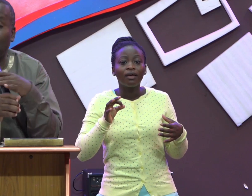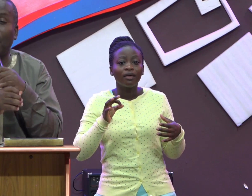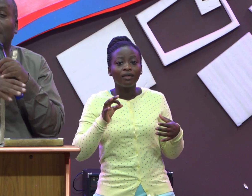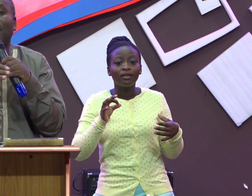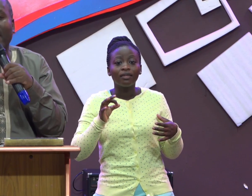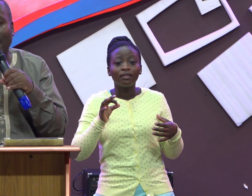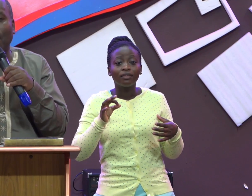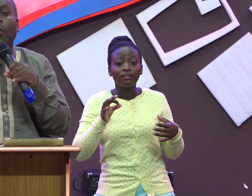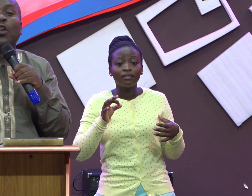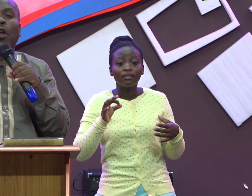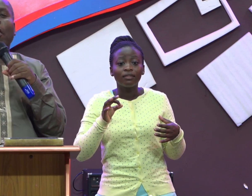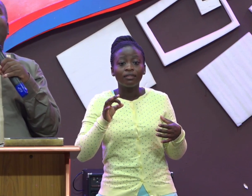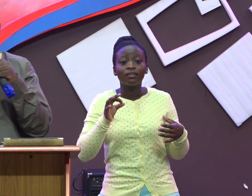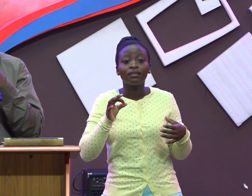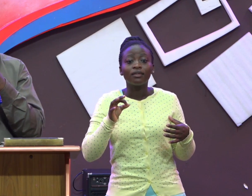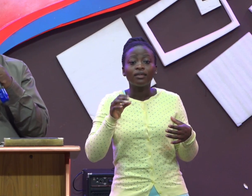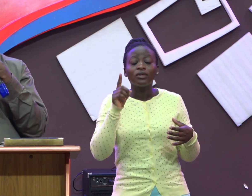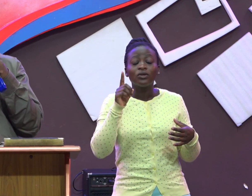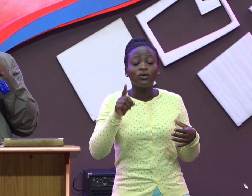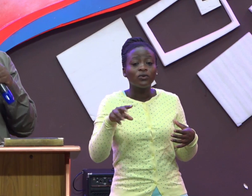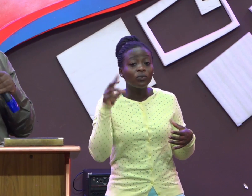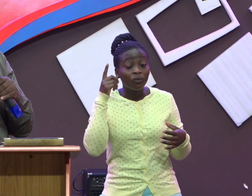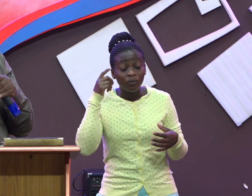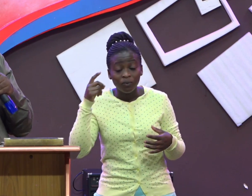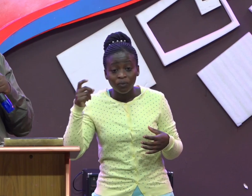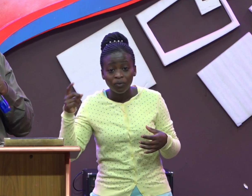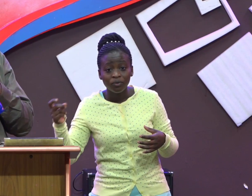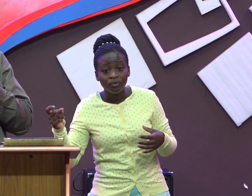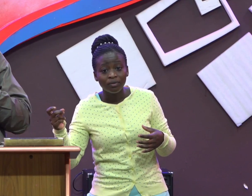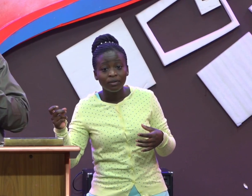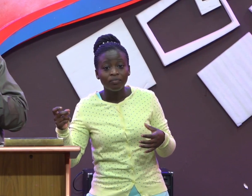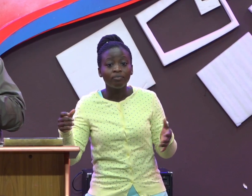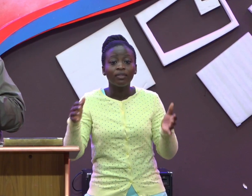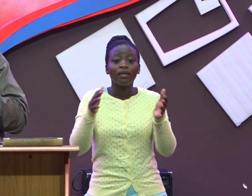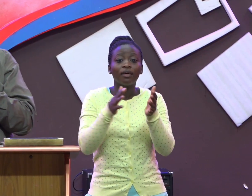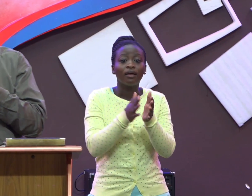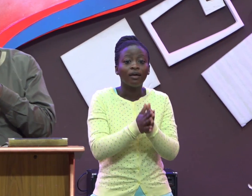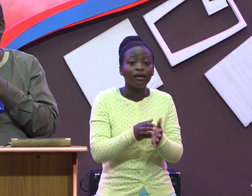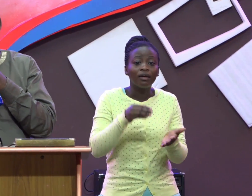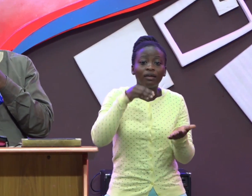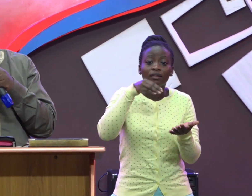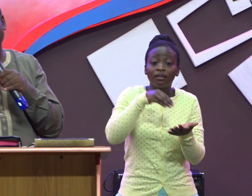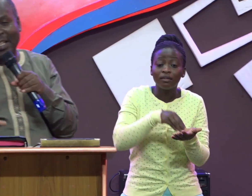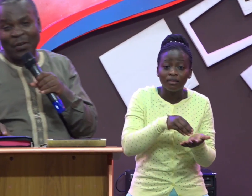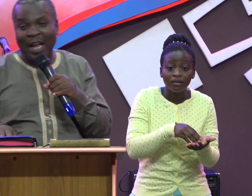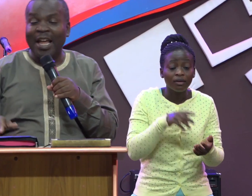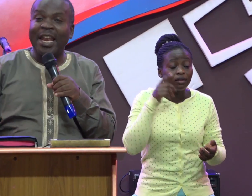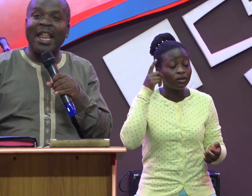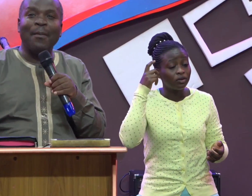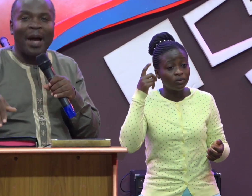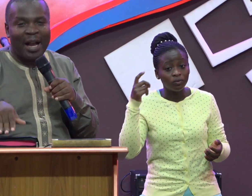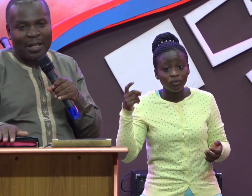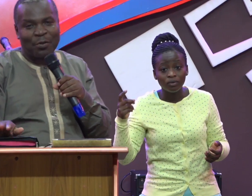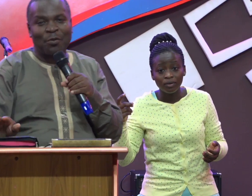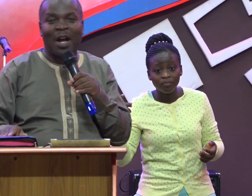akalooto. N'okivanamu. N'oddamu ne weebaka n'okiddamu. Kati gwe n'olowooza mbu bwe butuufu bwakyo nasooka n'enkiroota